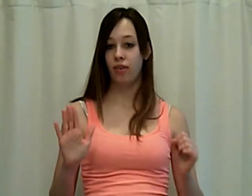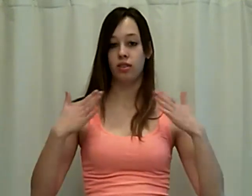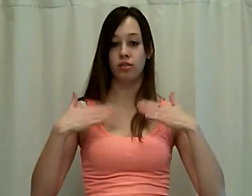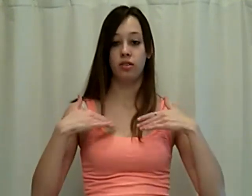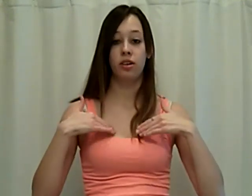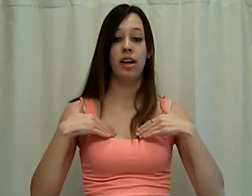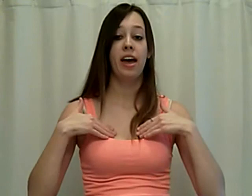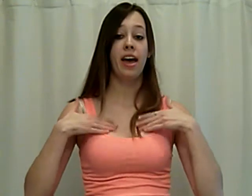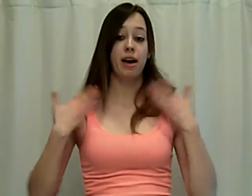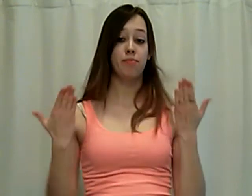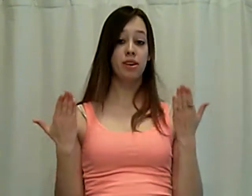So, it's happy,